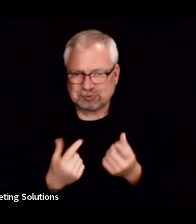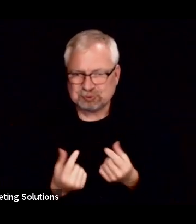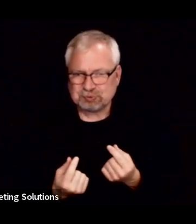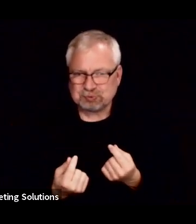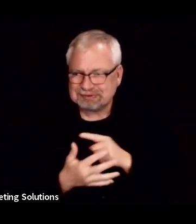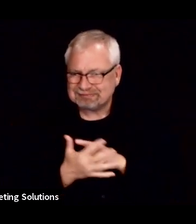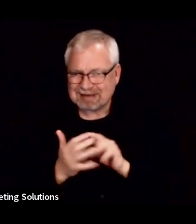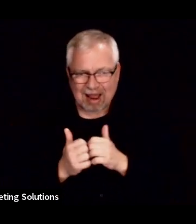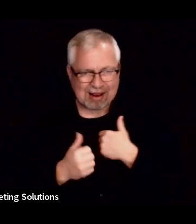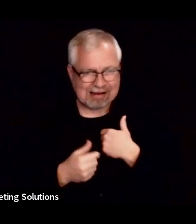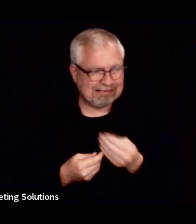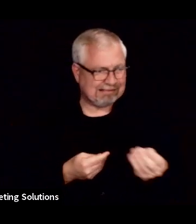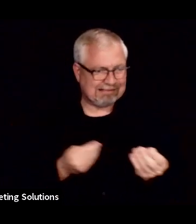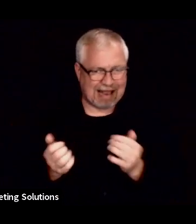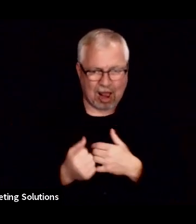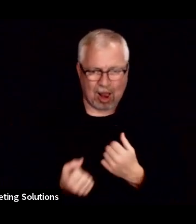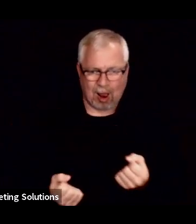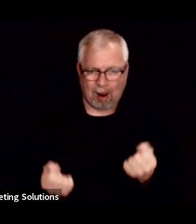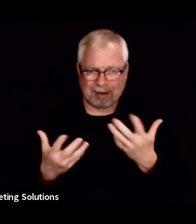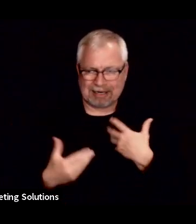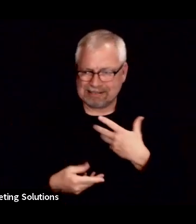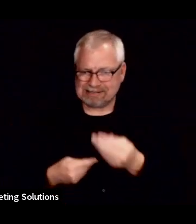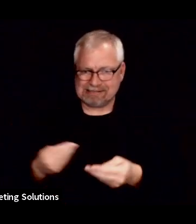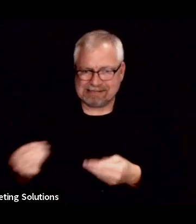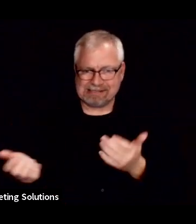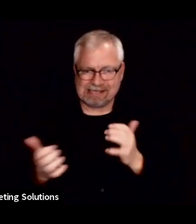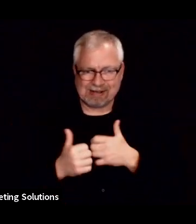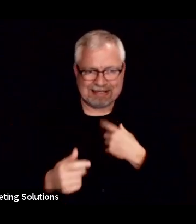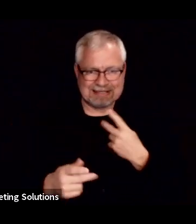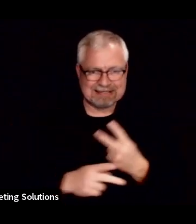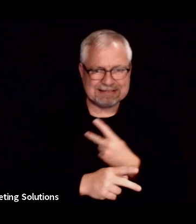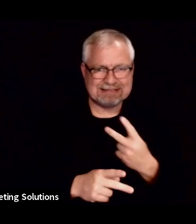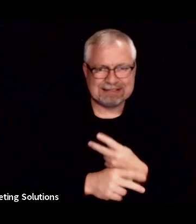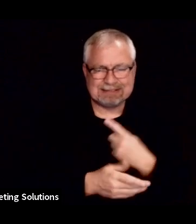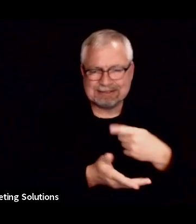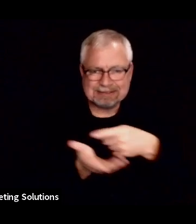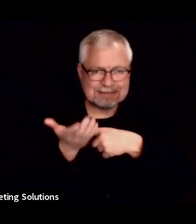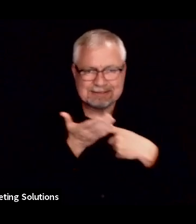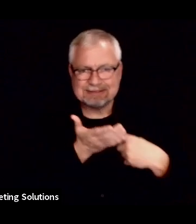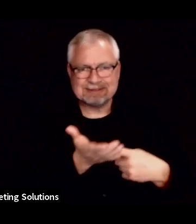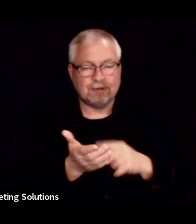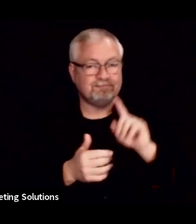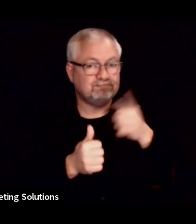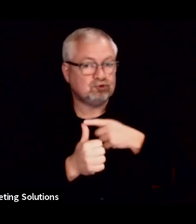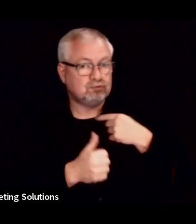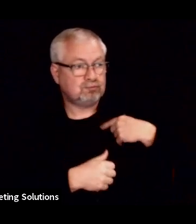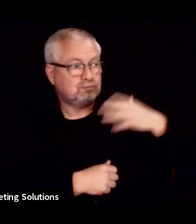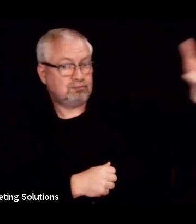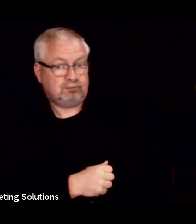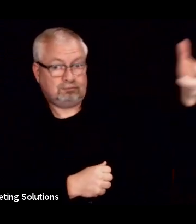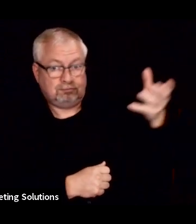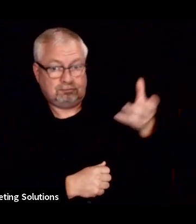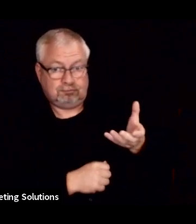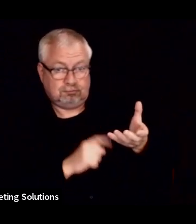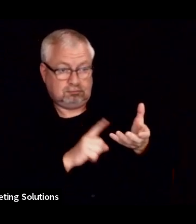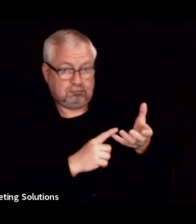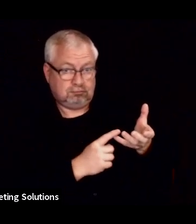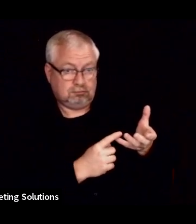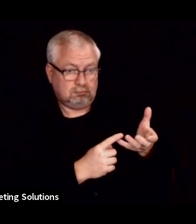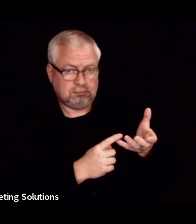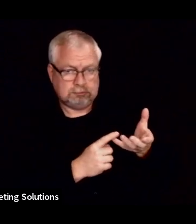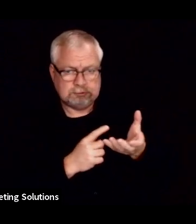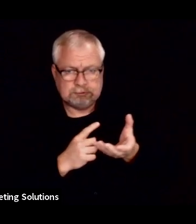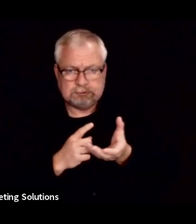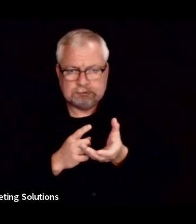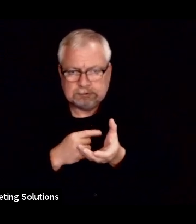from the time that we received our first shipment, we had this guidance in place, and